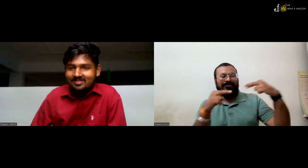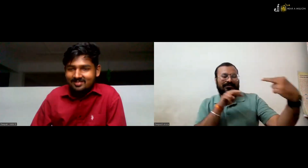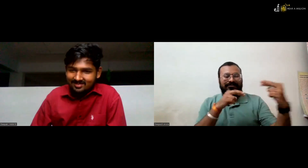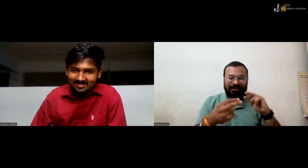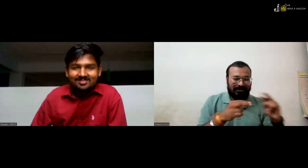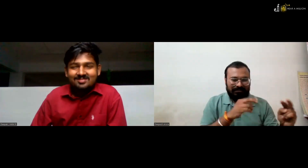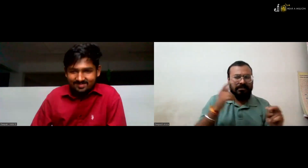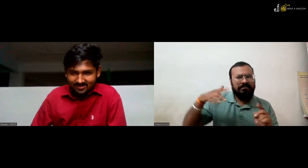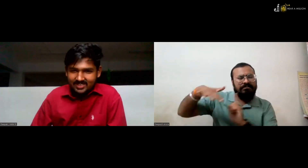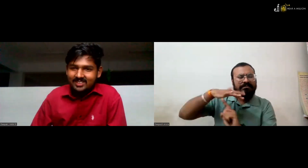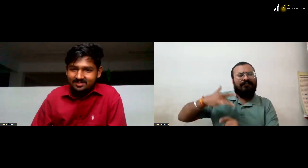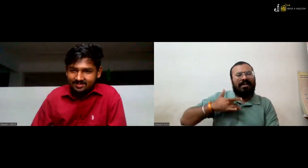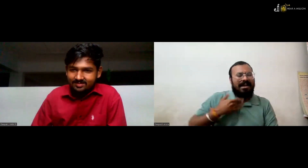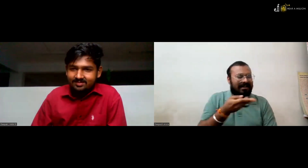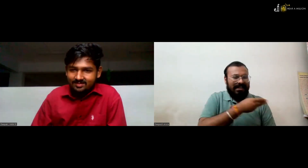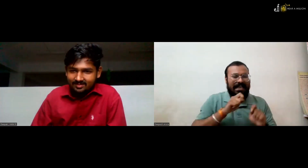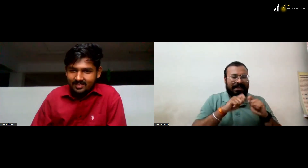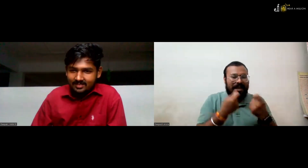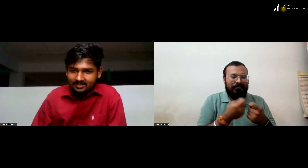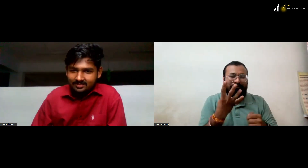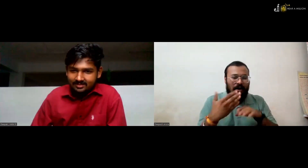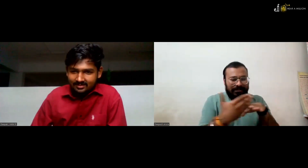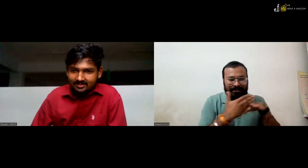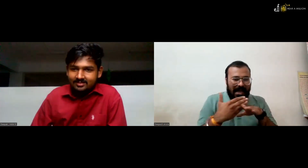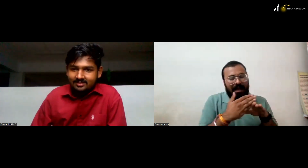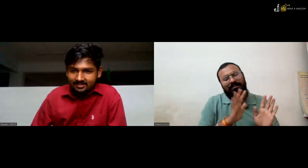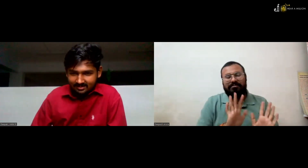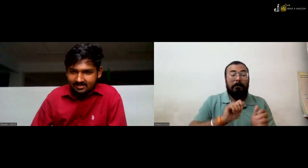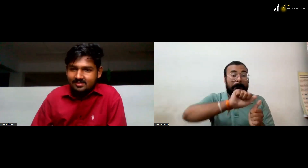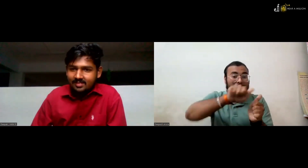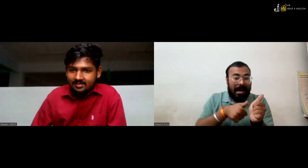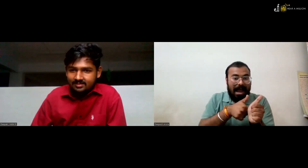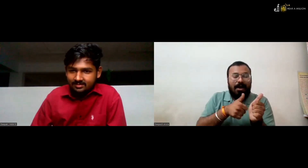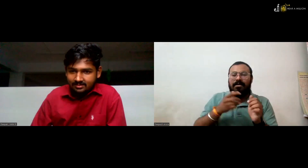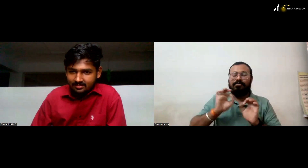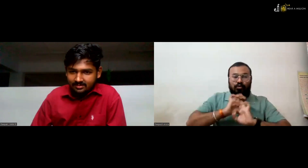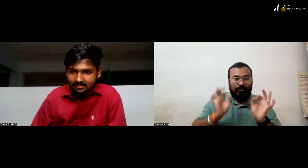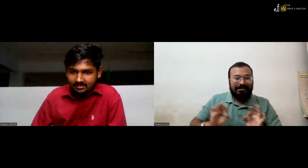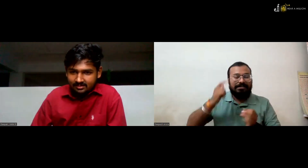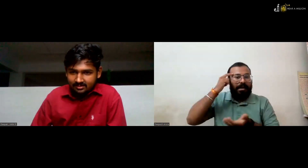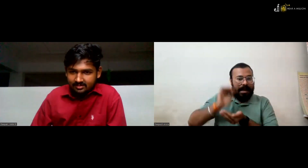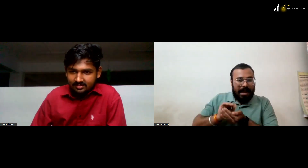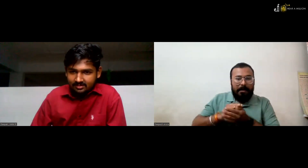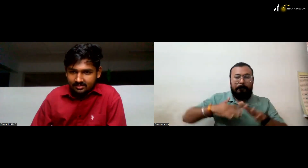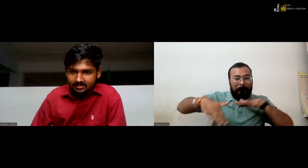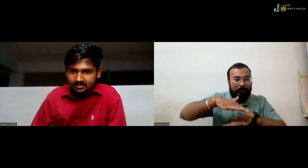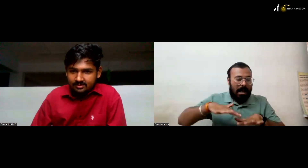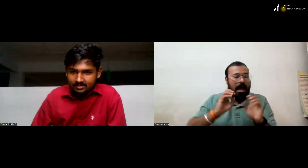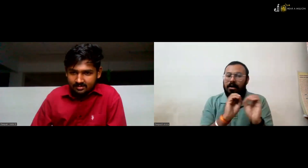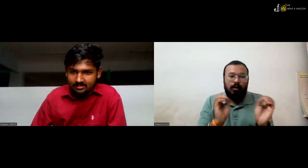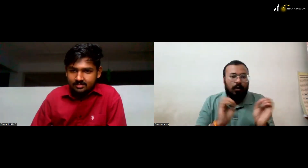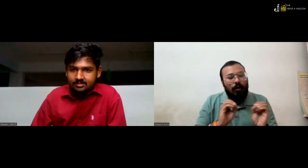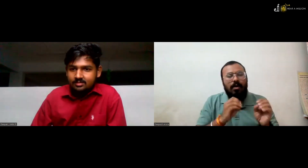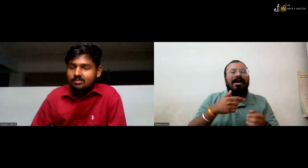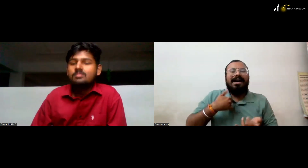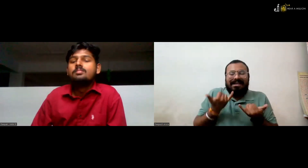that, no, I want that we can just have expenditure of 5,000 only. So we could also